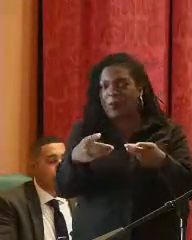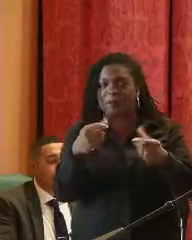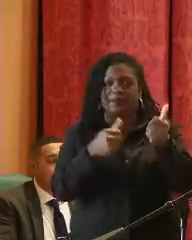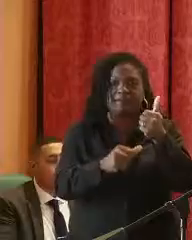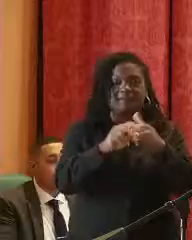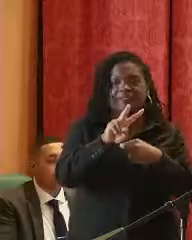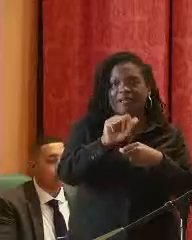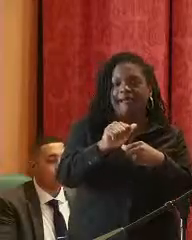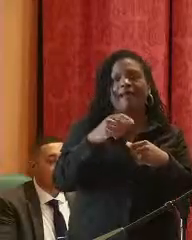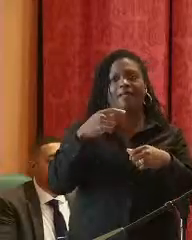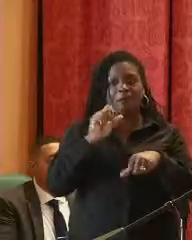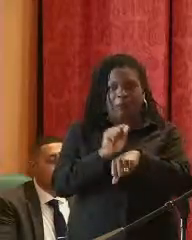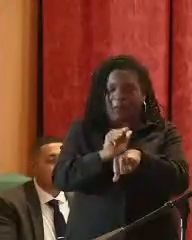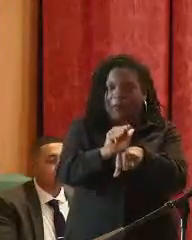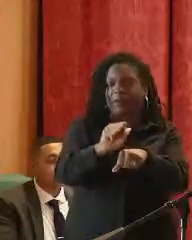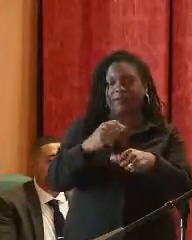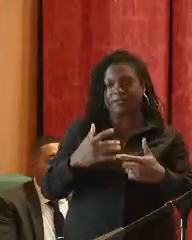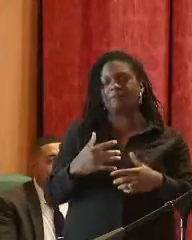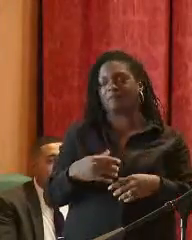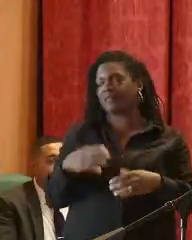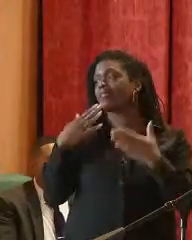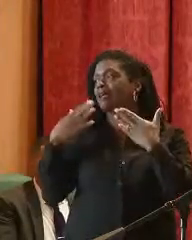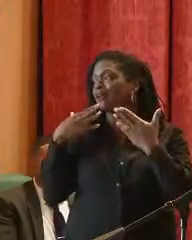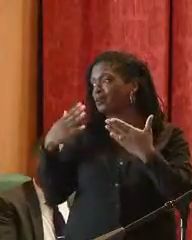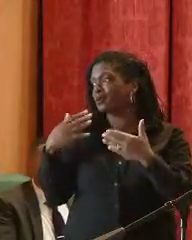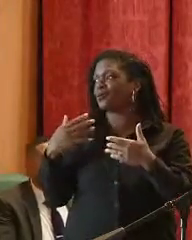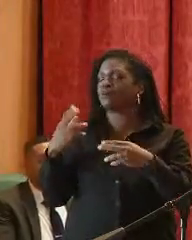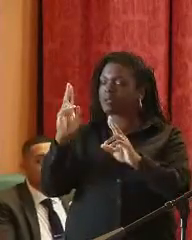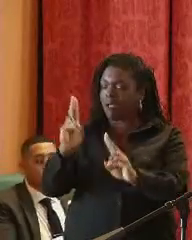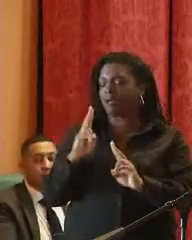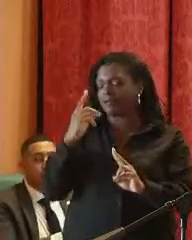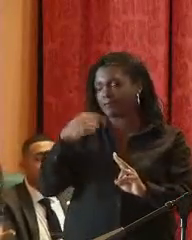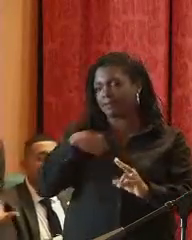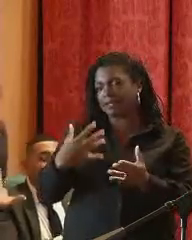everybody. I'm honored to accept this award. Thank you so much.